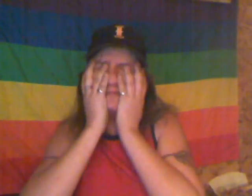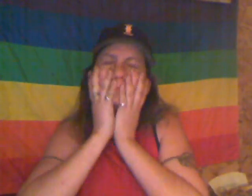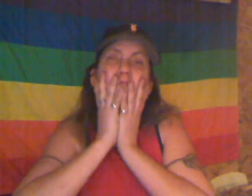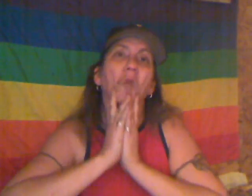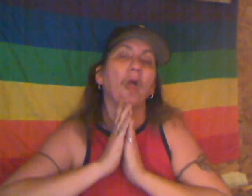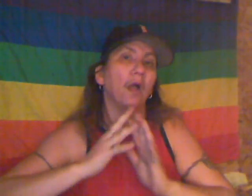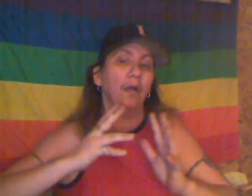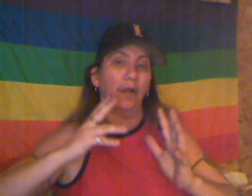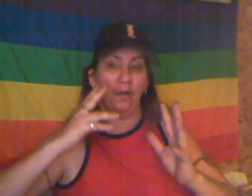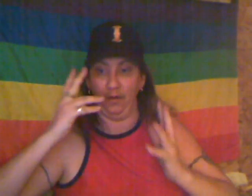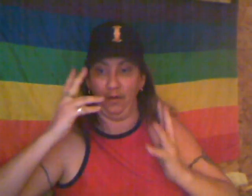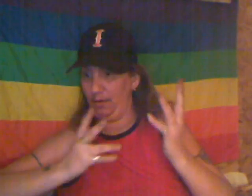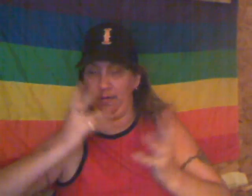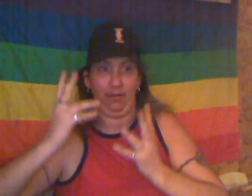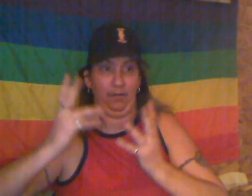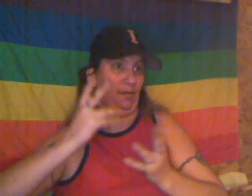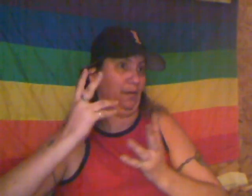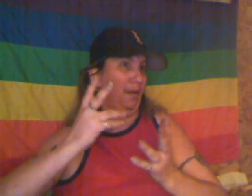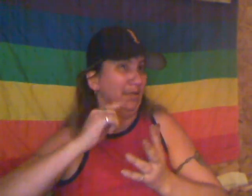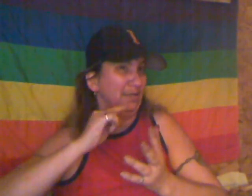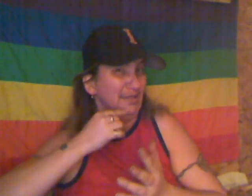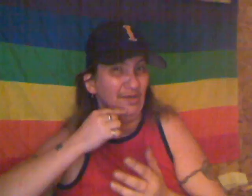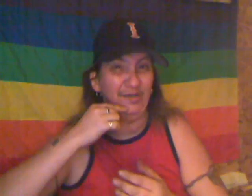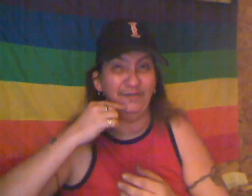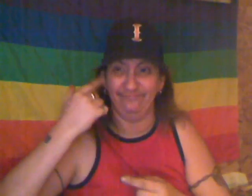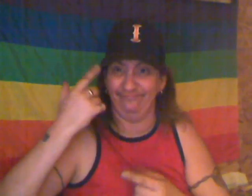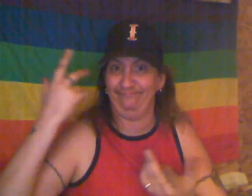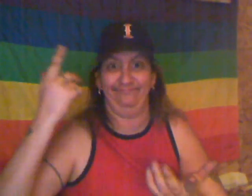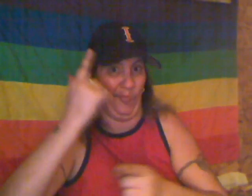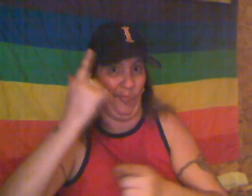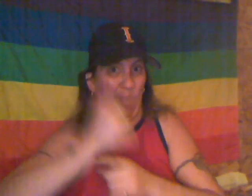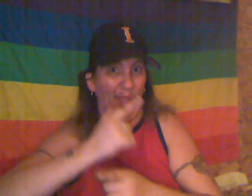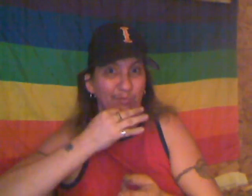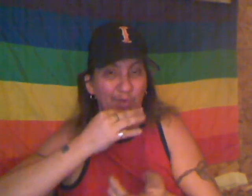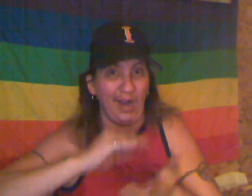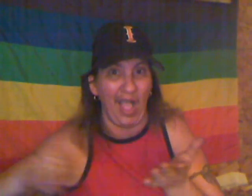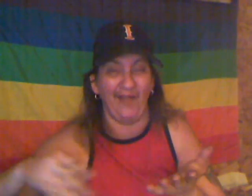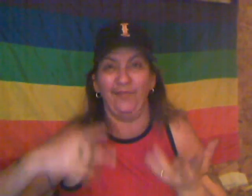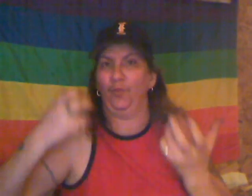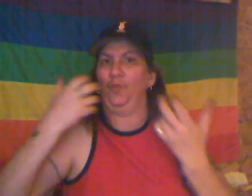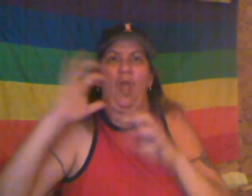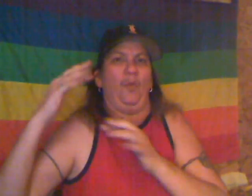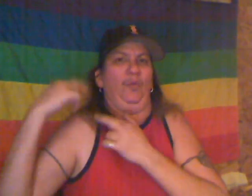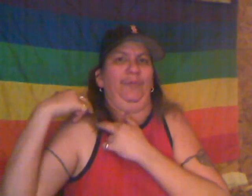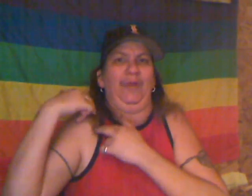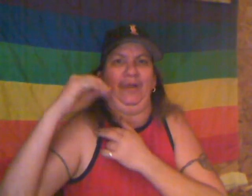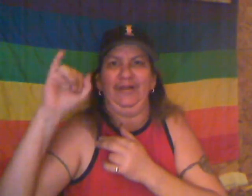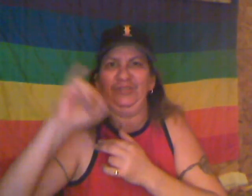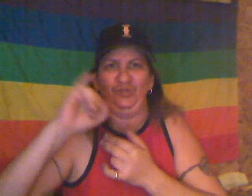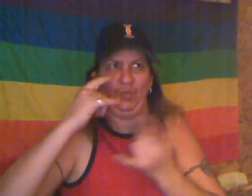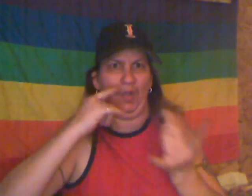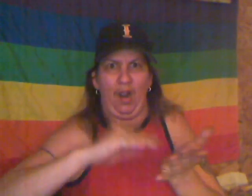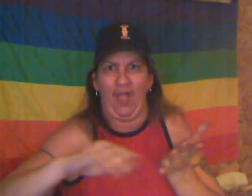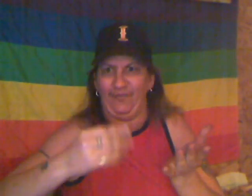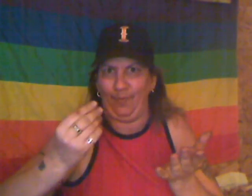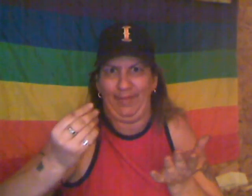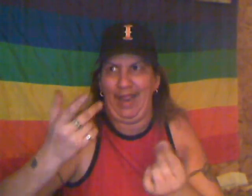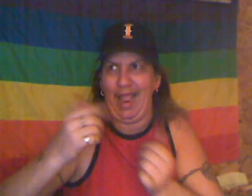phones, GPS positioning, and satellites. To get a grasp on what's going on up there, NASA has sent a satellite to one of the least